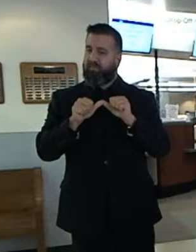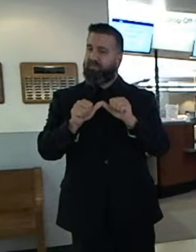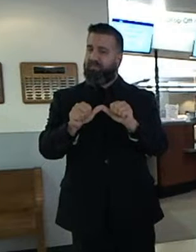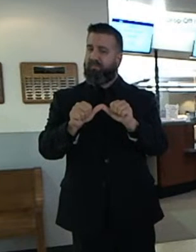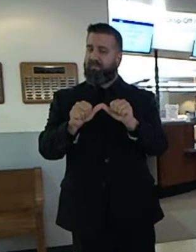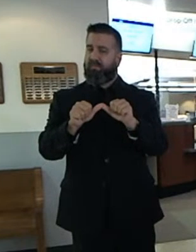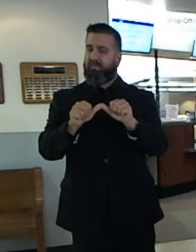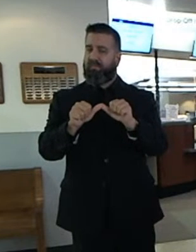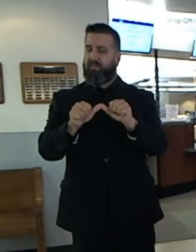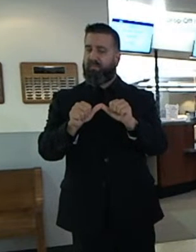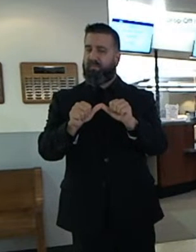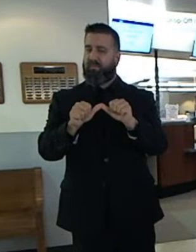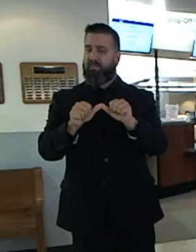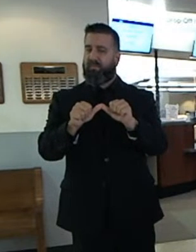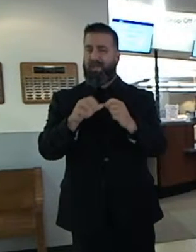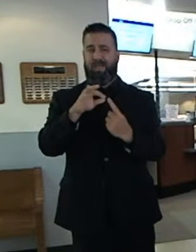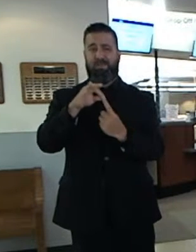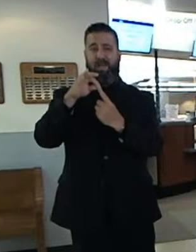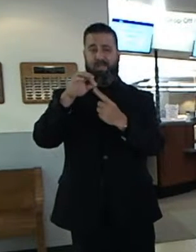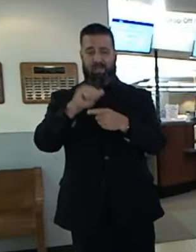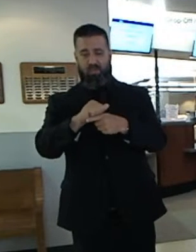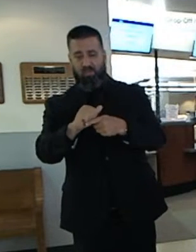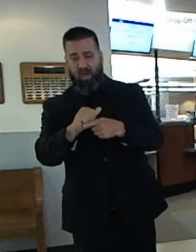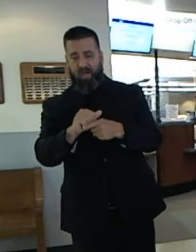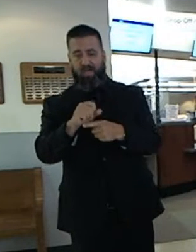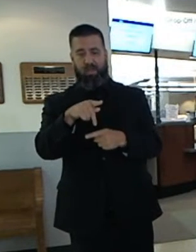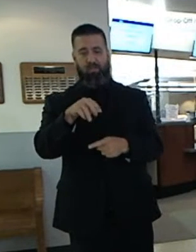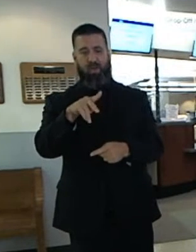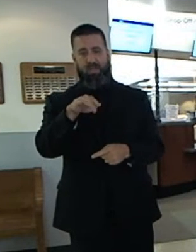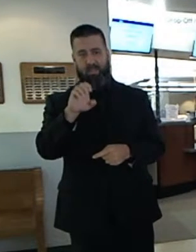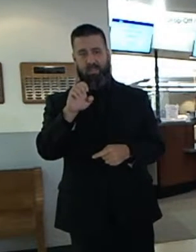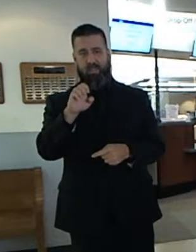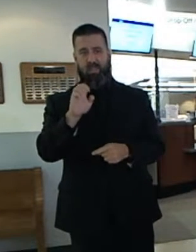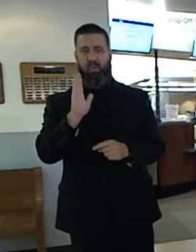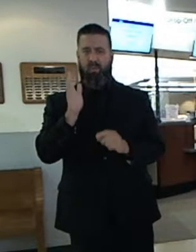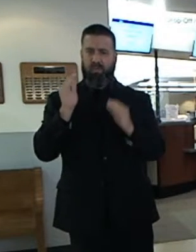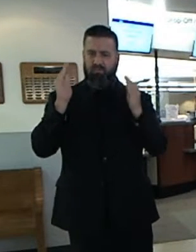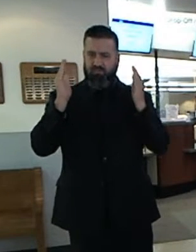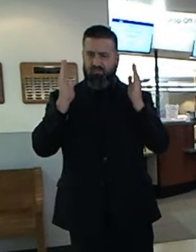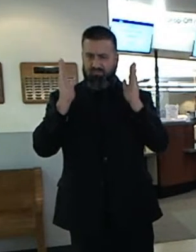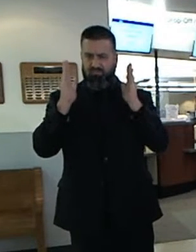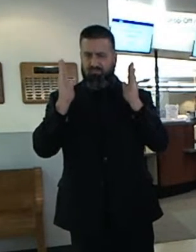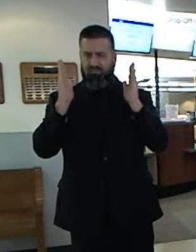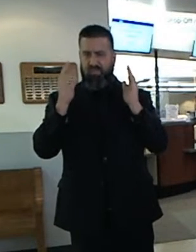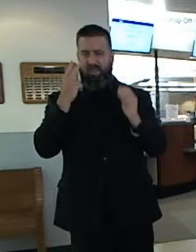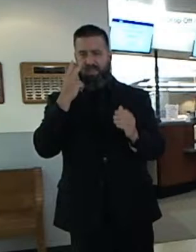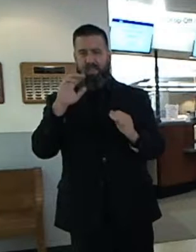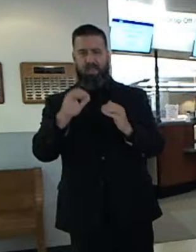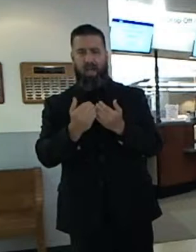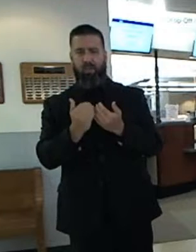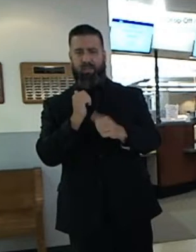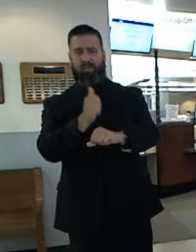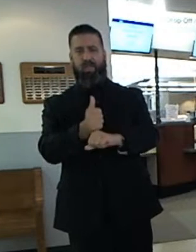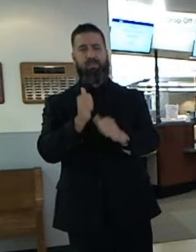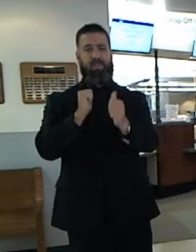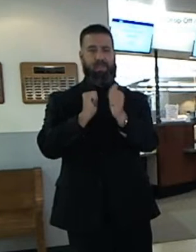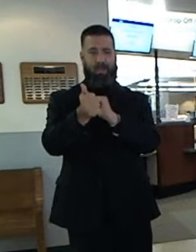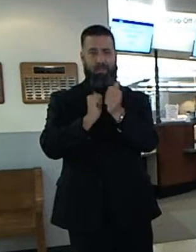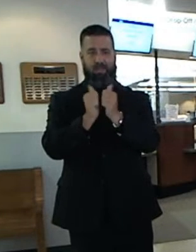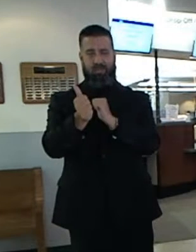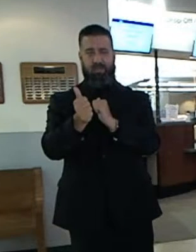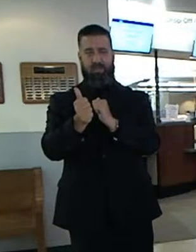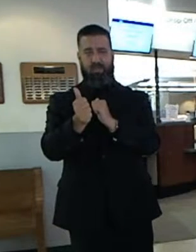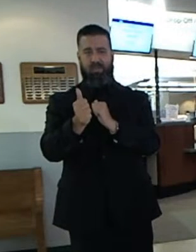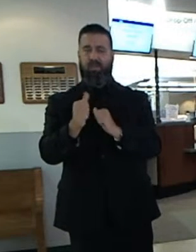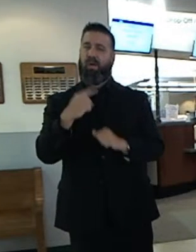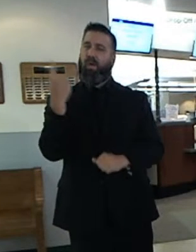especially training and practices, and we'll watch very closely a safe way to conduct any sort of competitions. Always we'll put